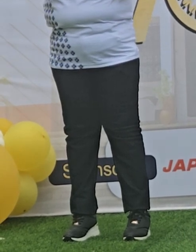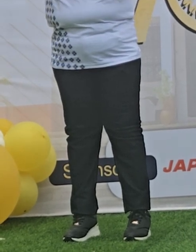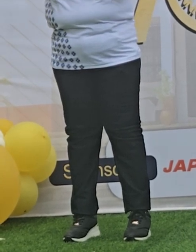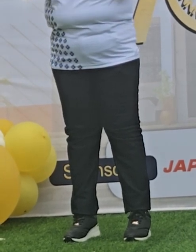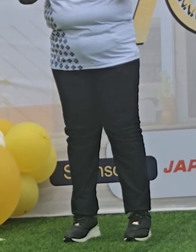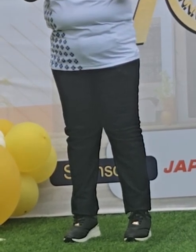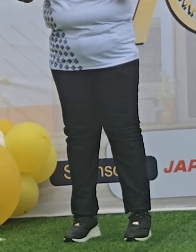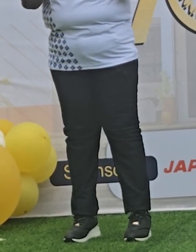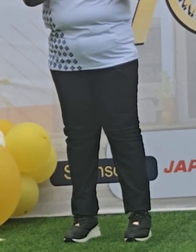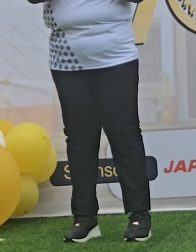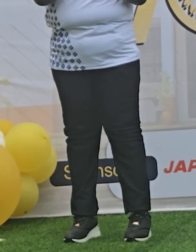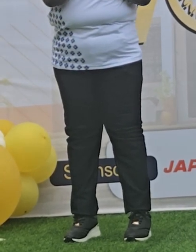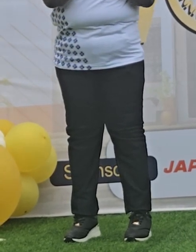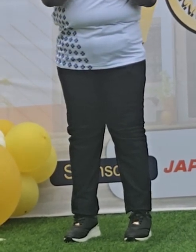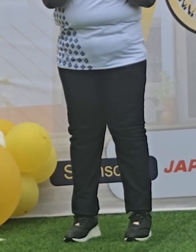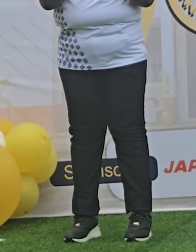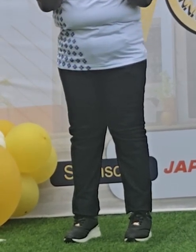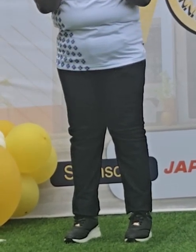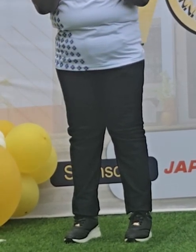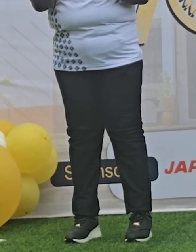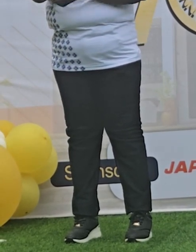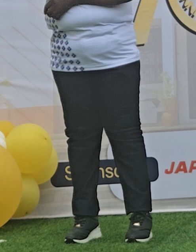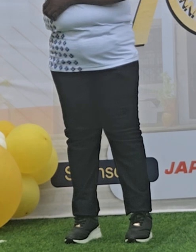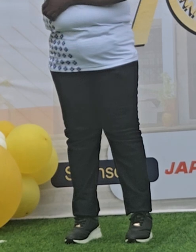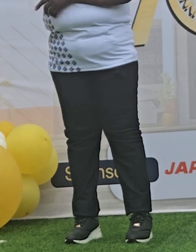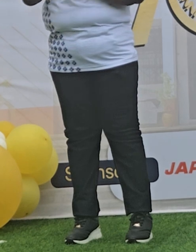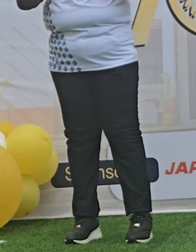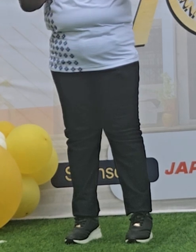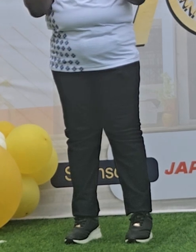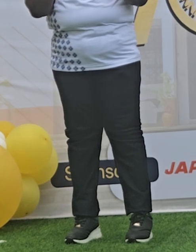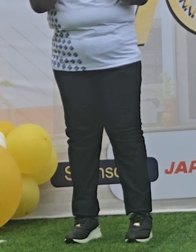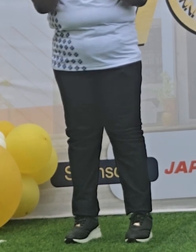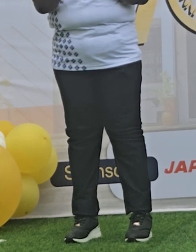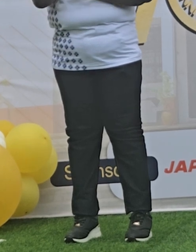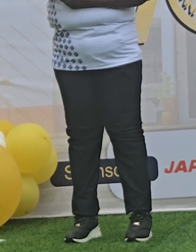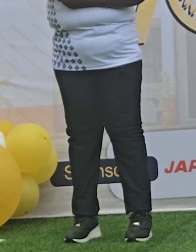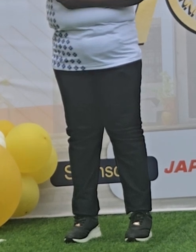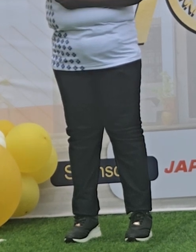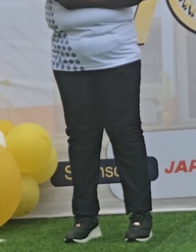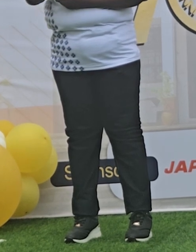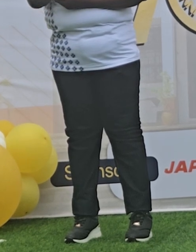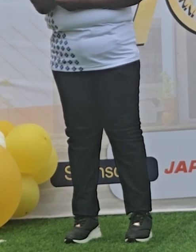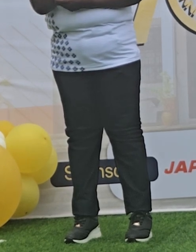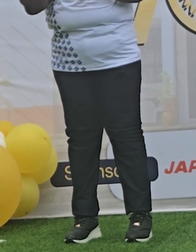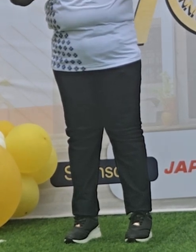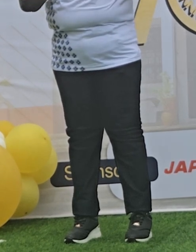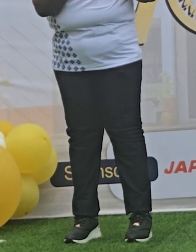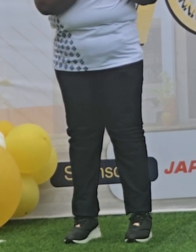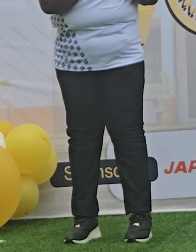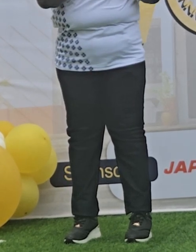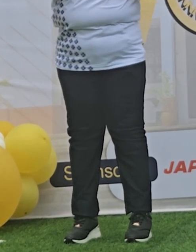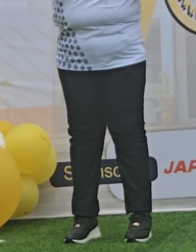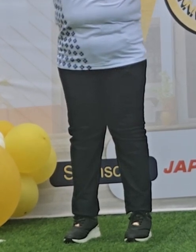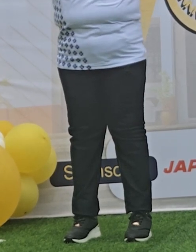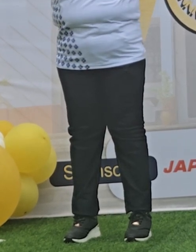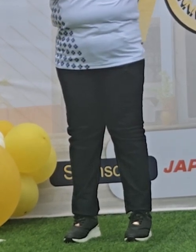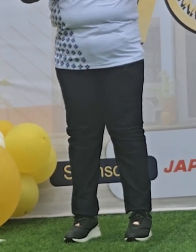sociological knowledge about not only about Ghana, but other societies were